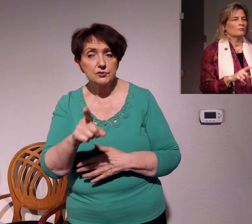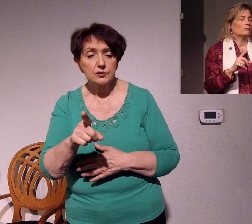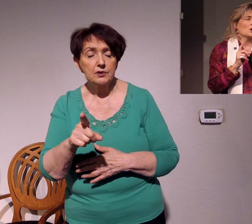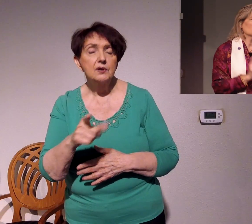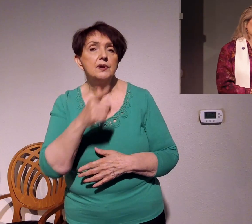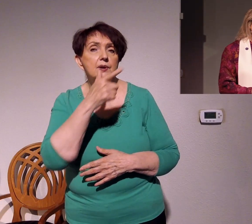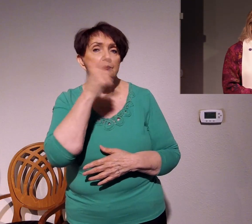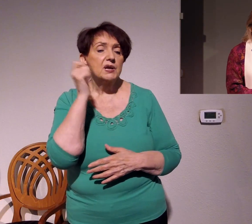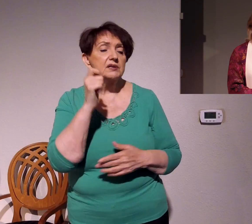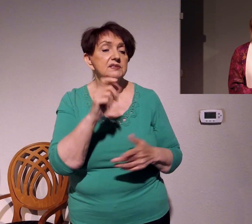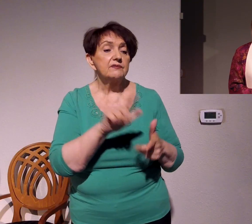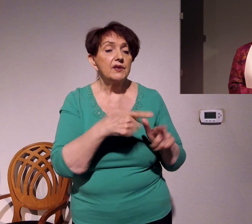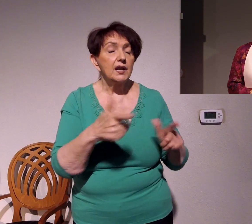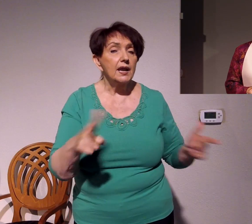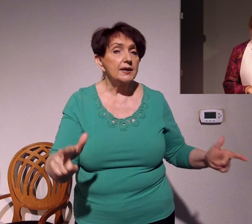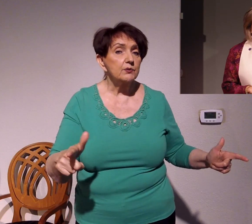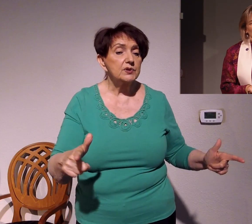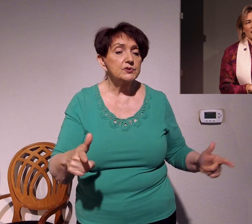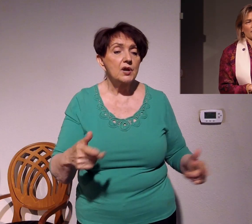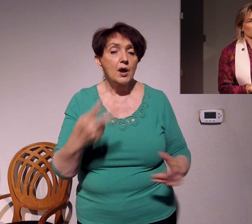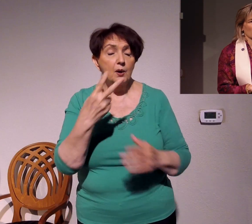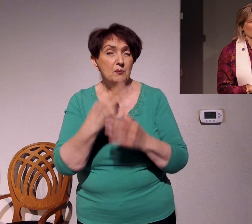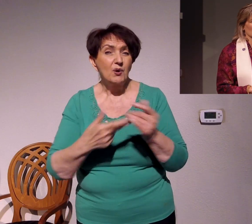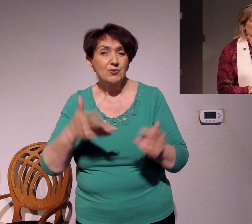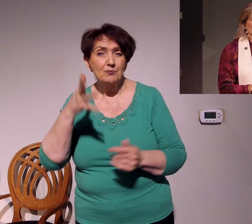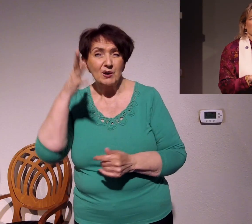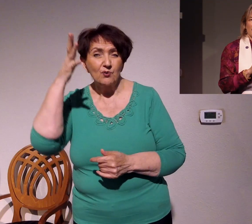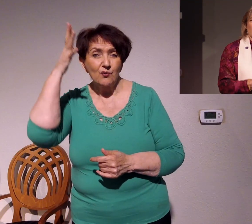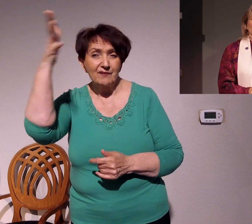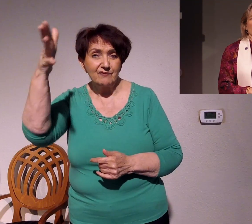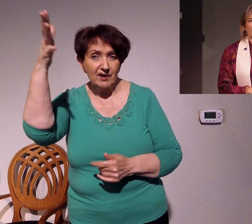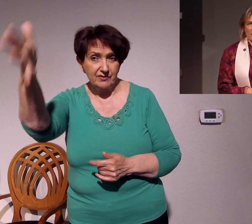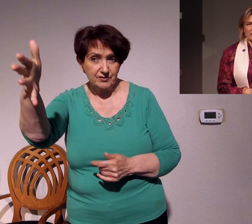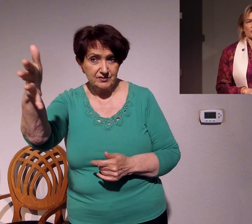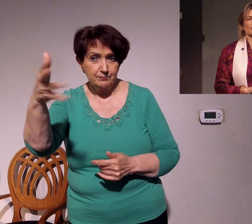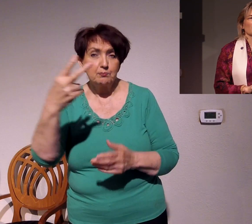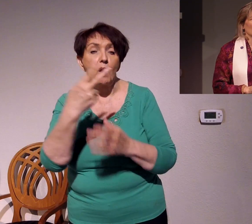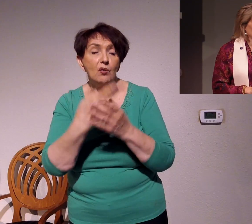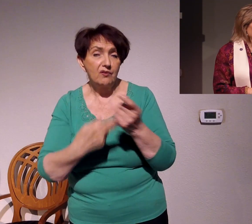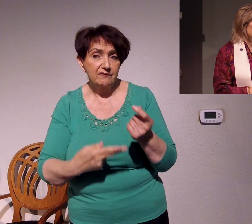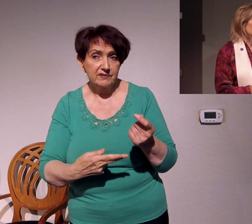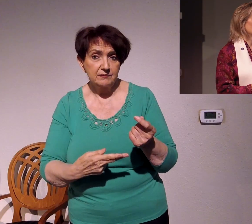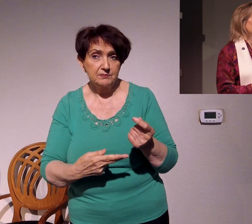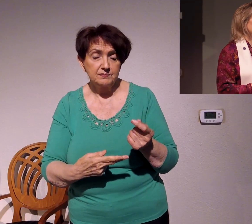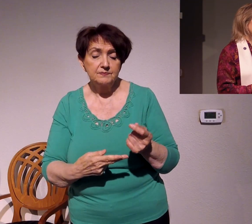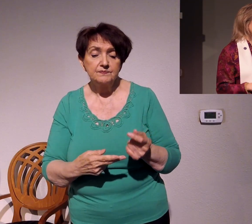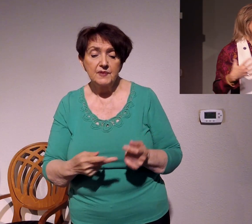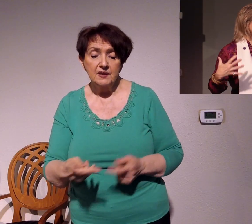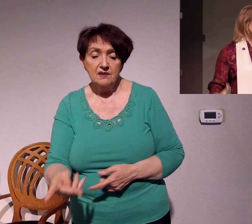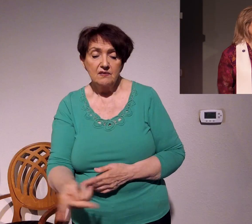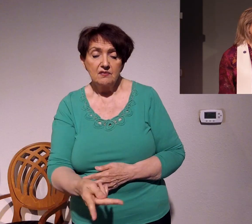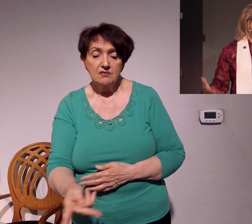language, both my grandfathers, I don't know about my grandmothers, but I know my grandfathers